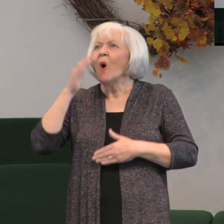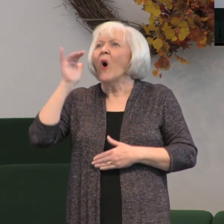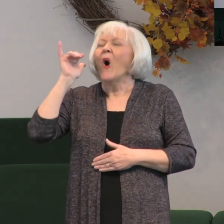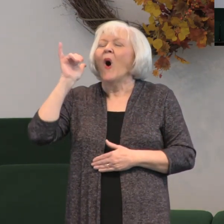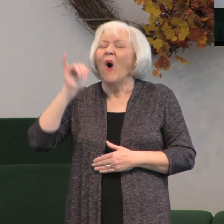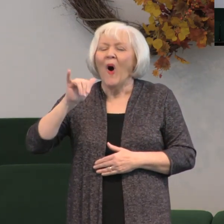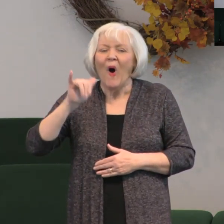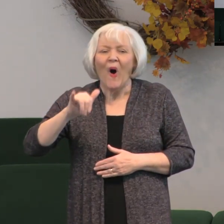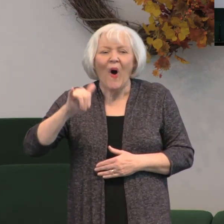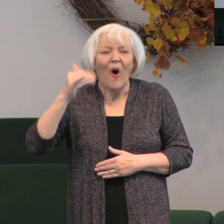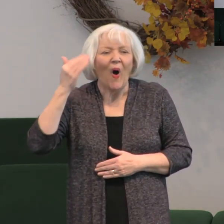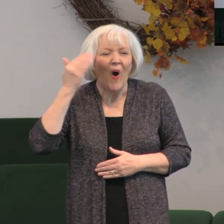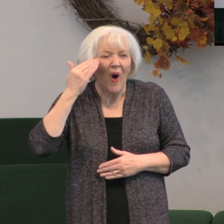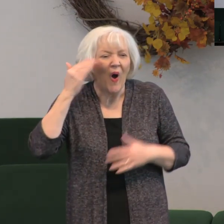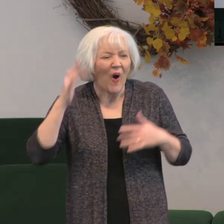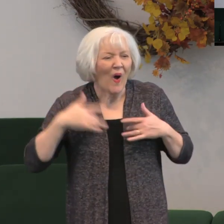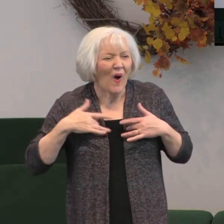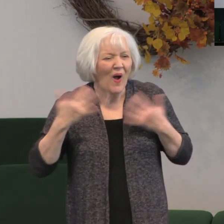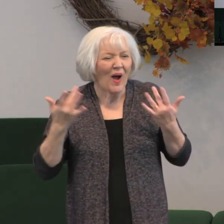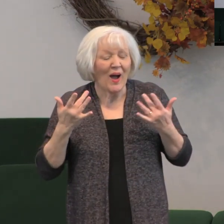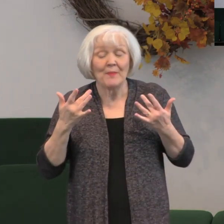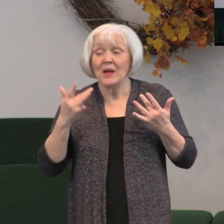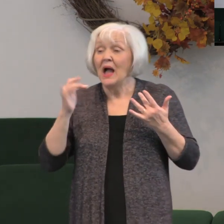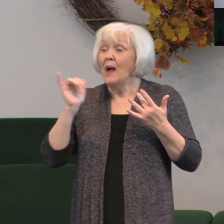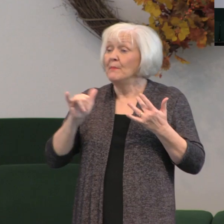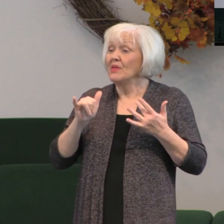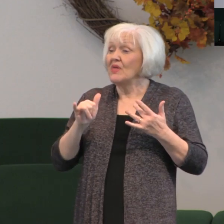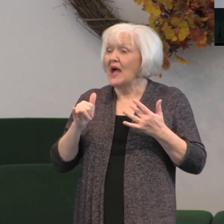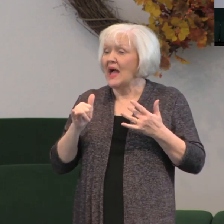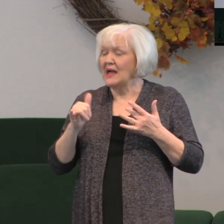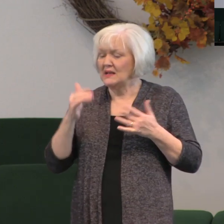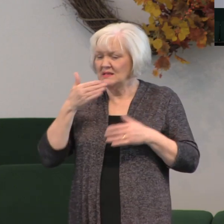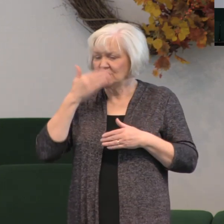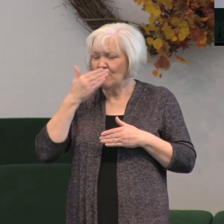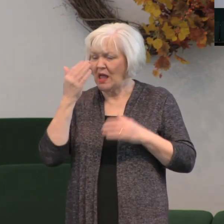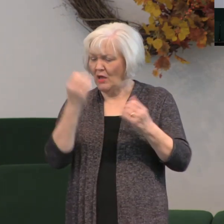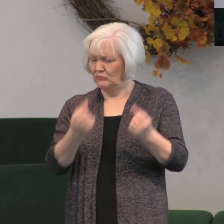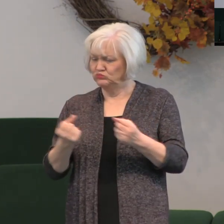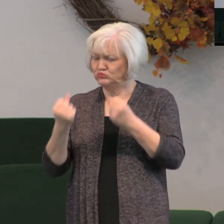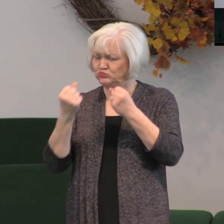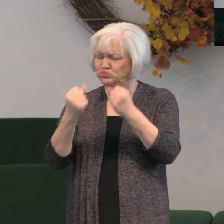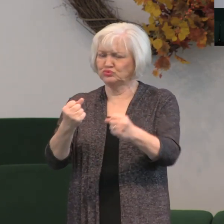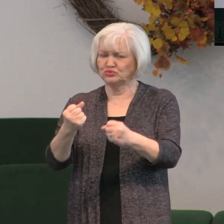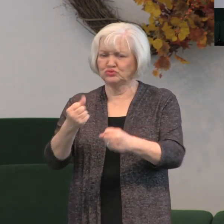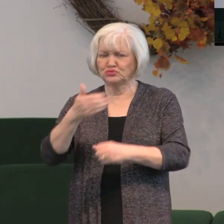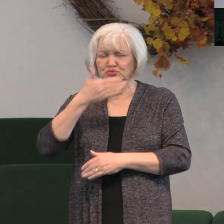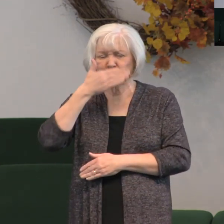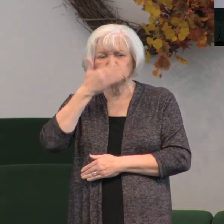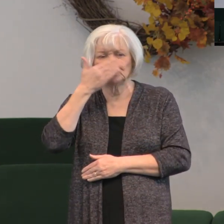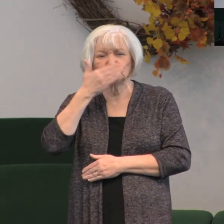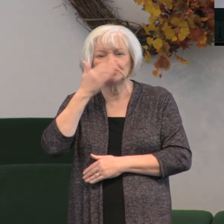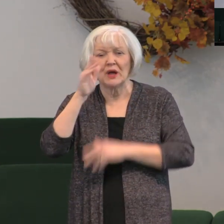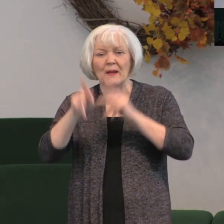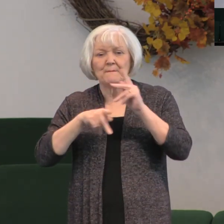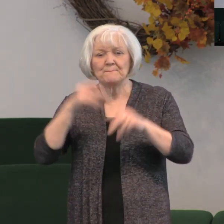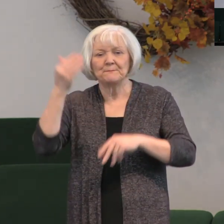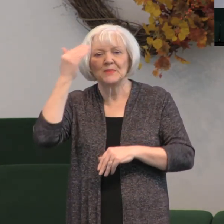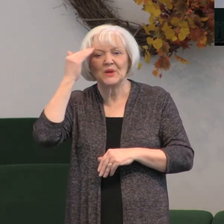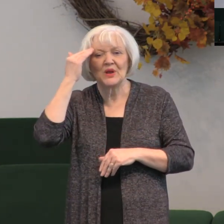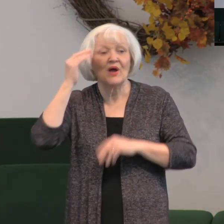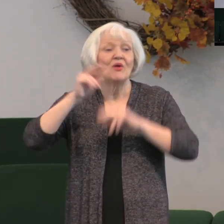what this was for but this incense gave off a very strong aroma and it was to let people know that a